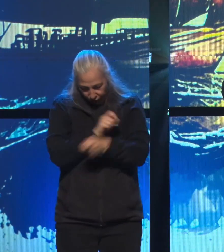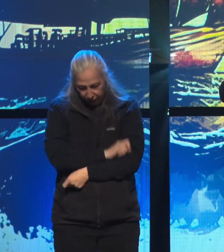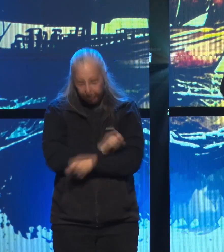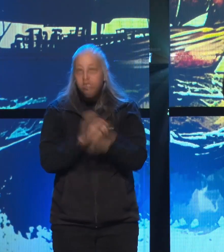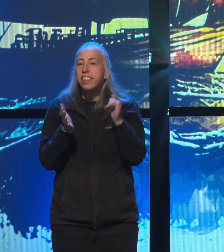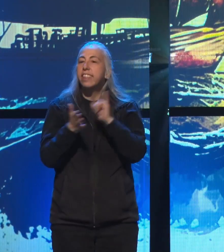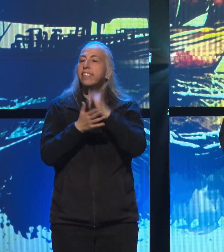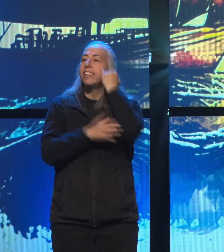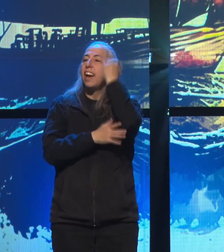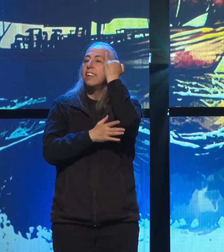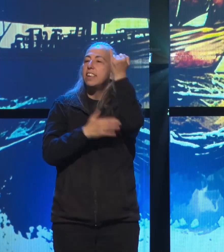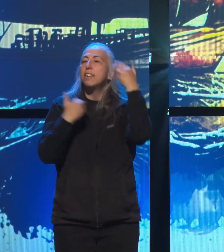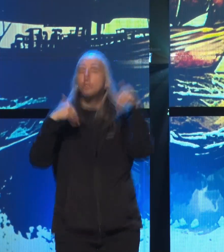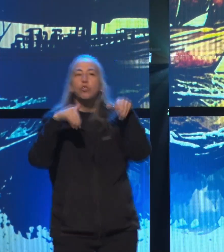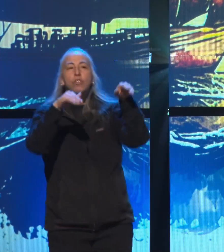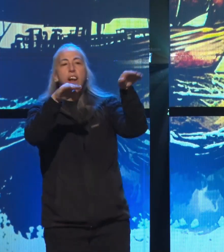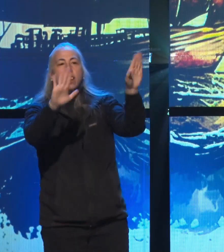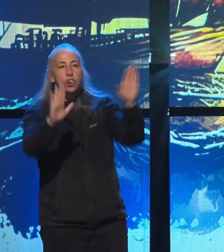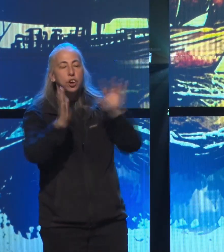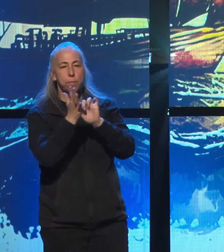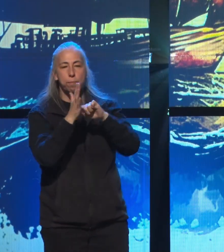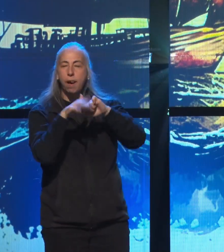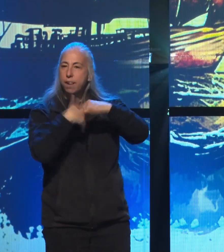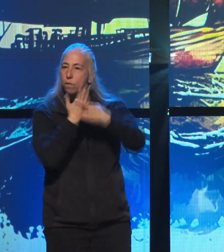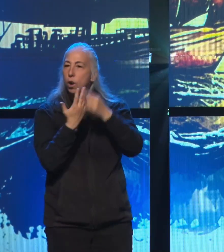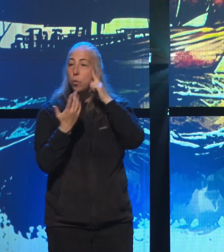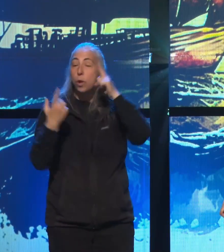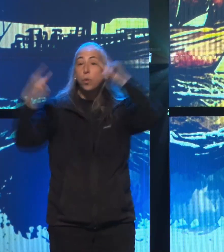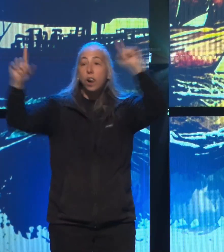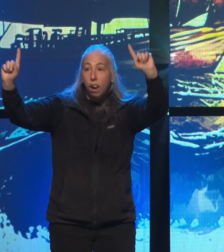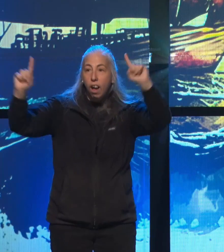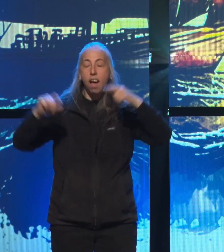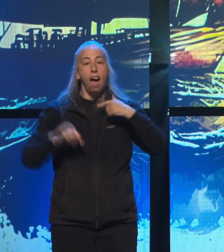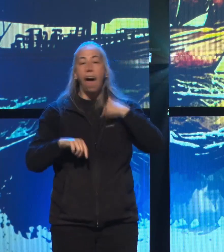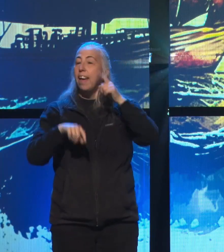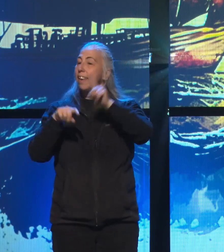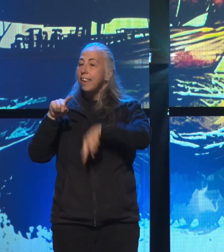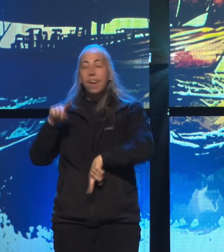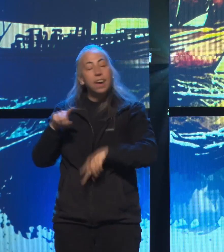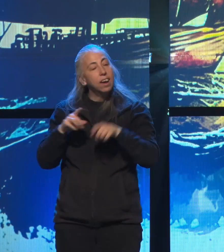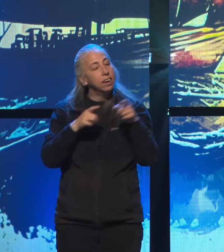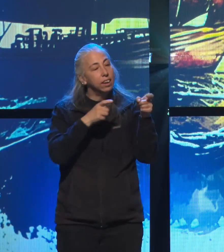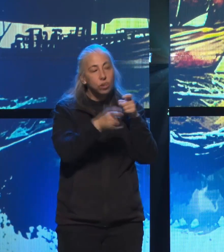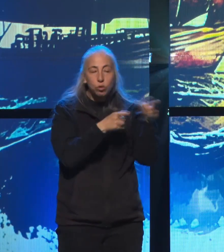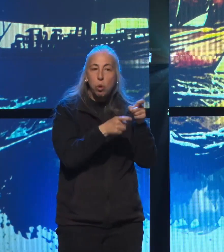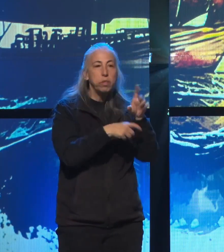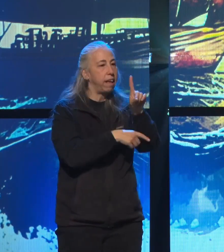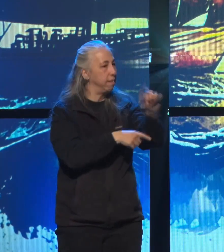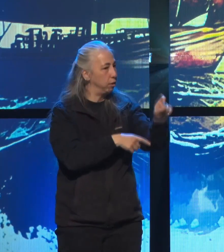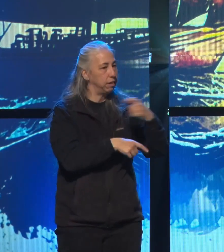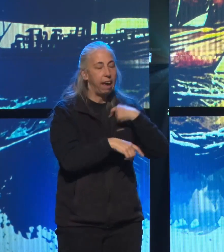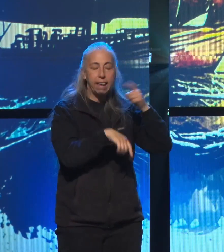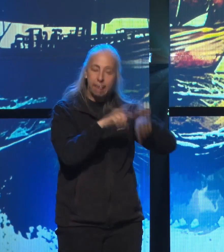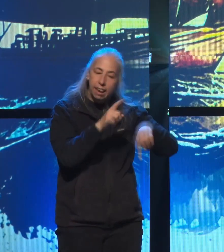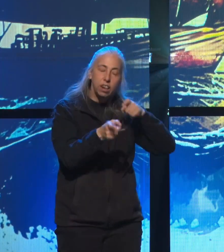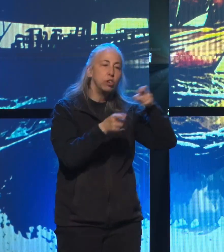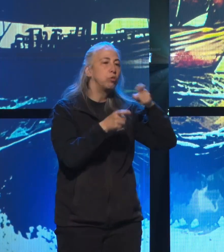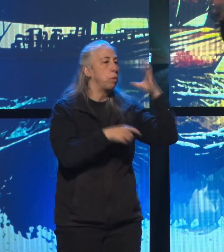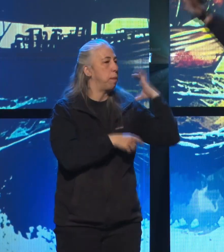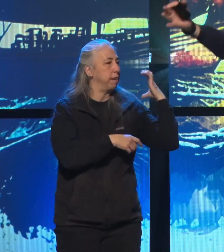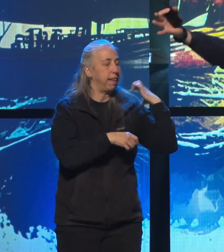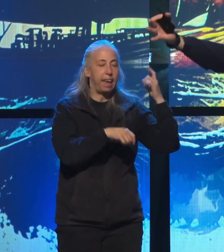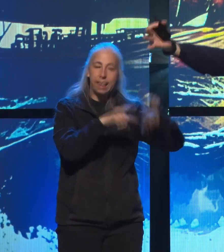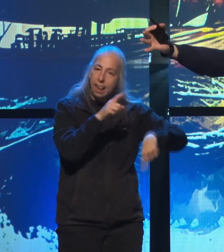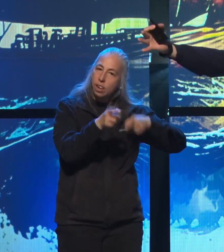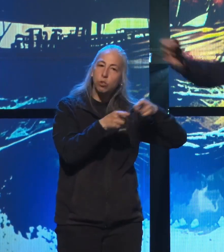of surrender. This is where the metaphor works. I cannot control the diagnosis. I cannot control the boss. I cannot control this behavior. I